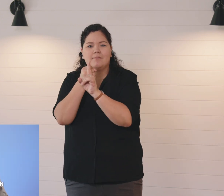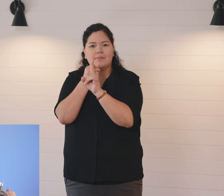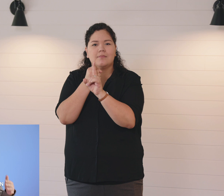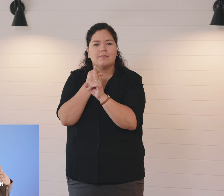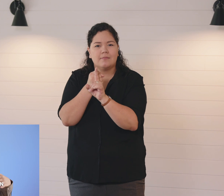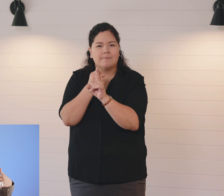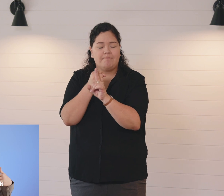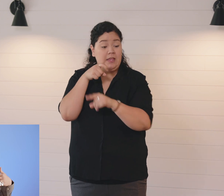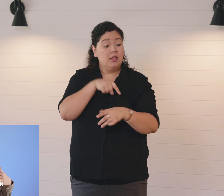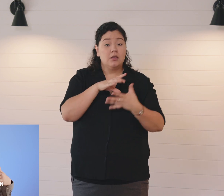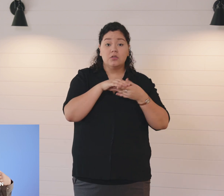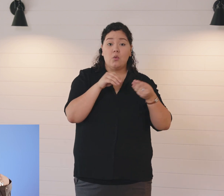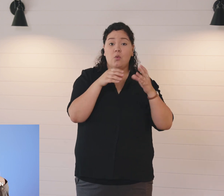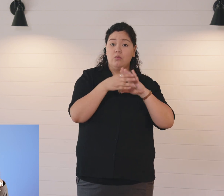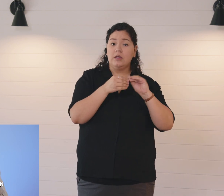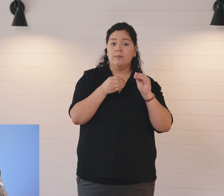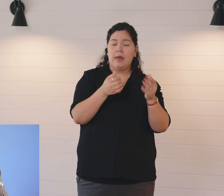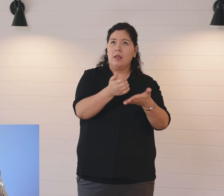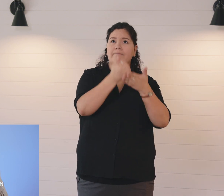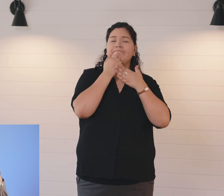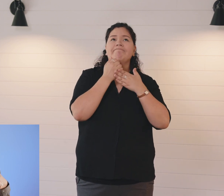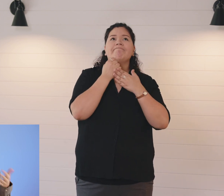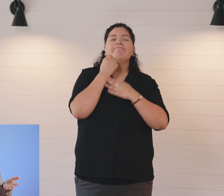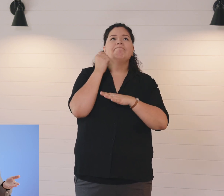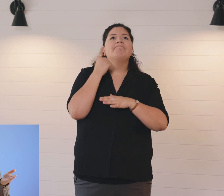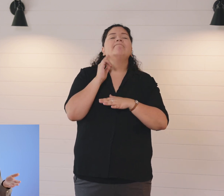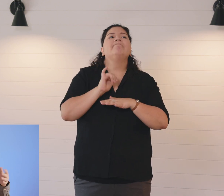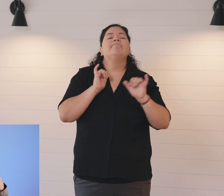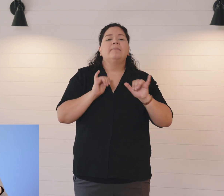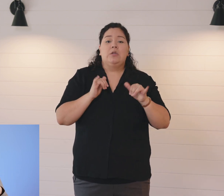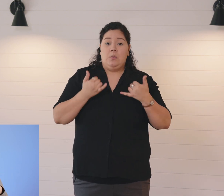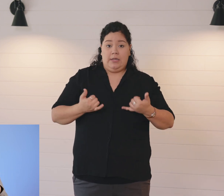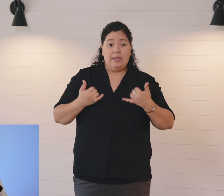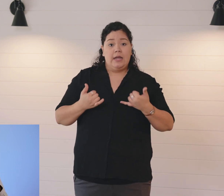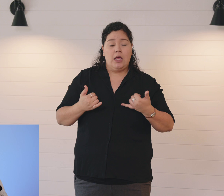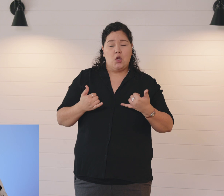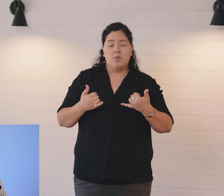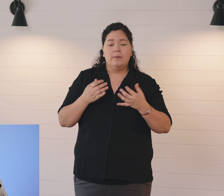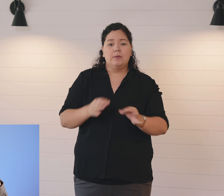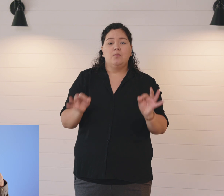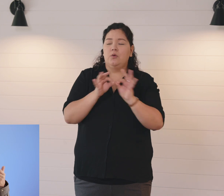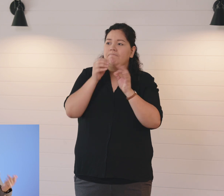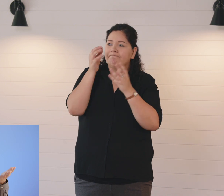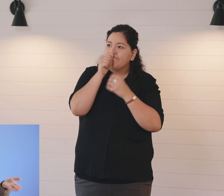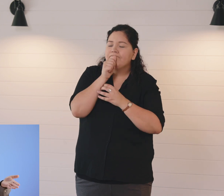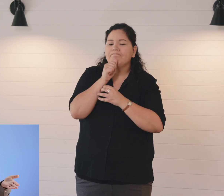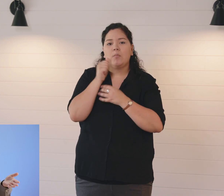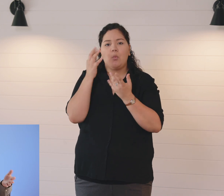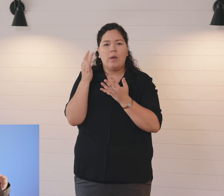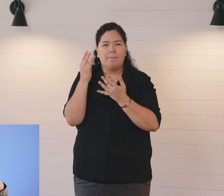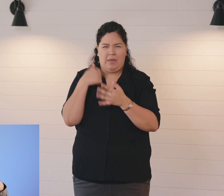I think this story teaches us what we ought to do in this present moment is wait for the turn. I said at the very